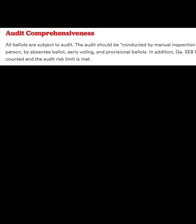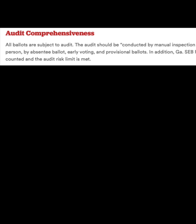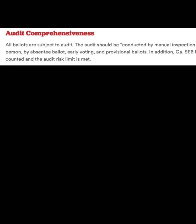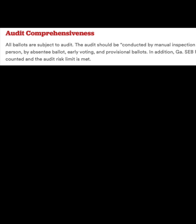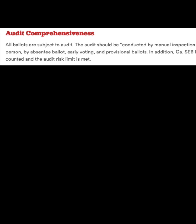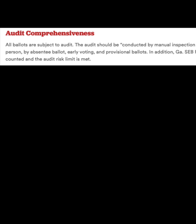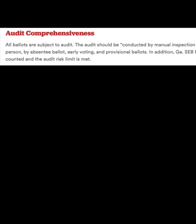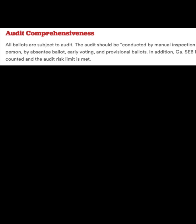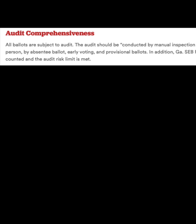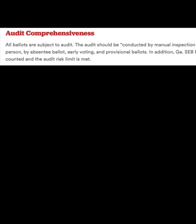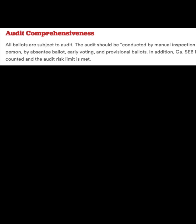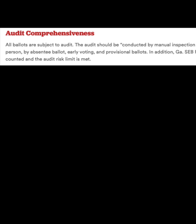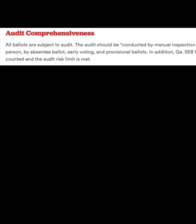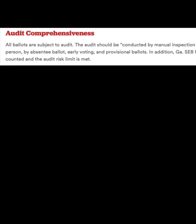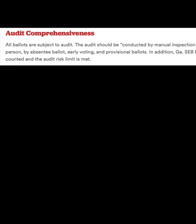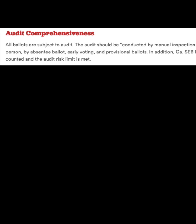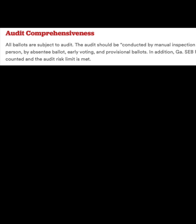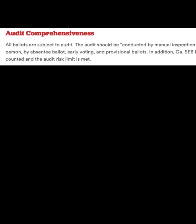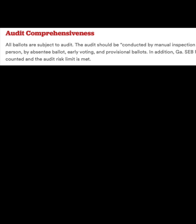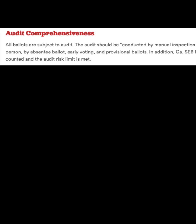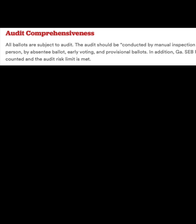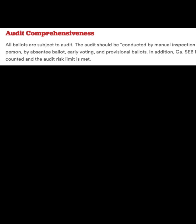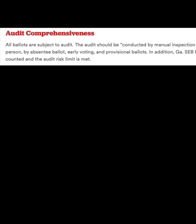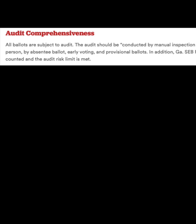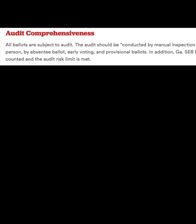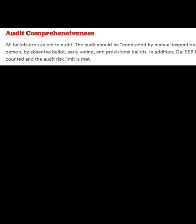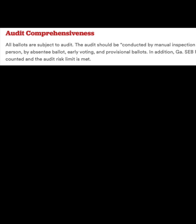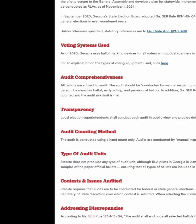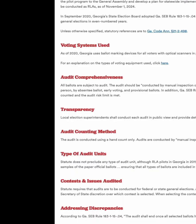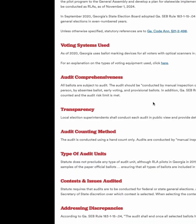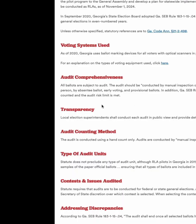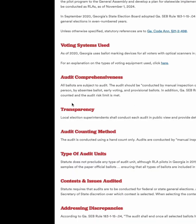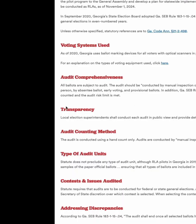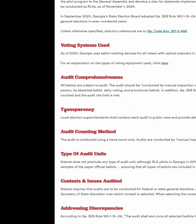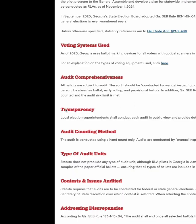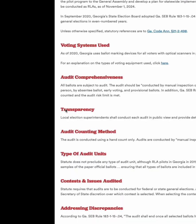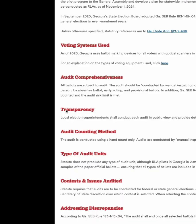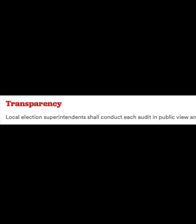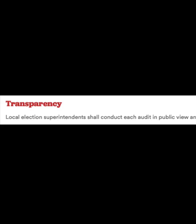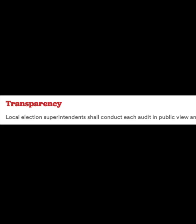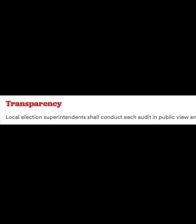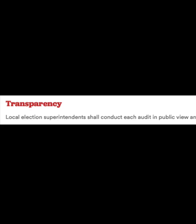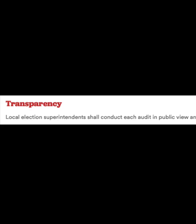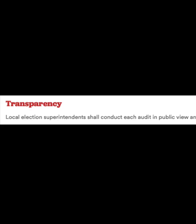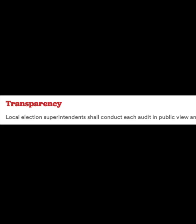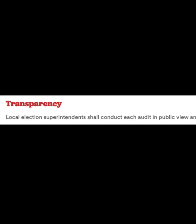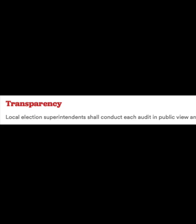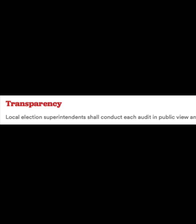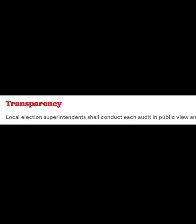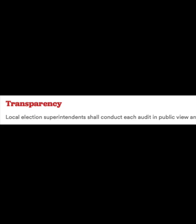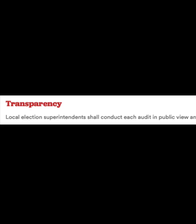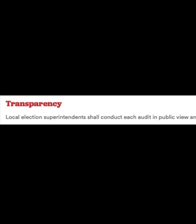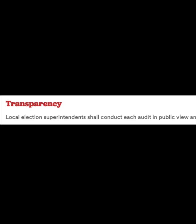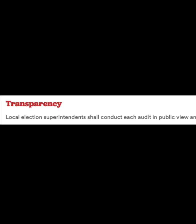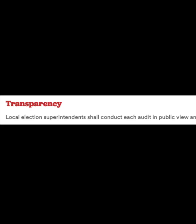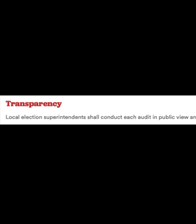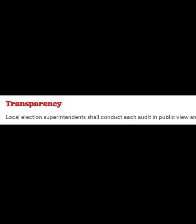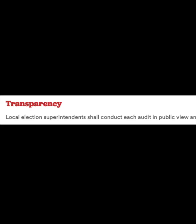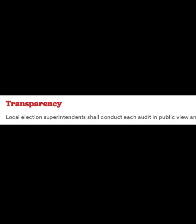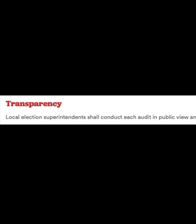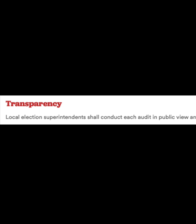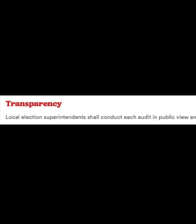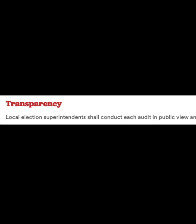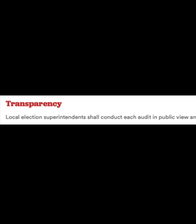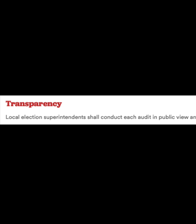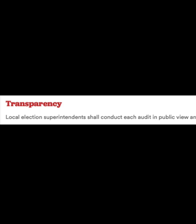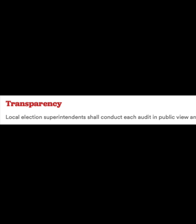random samples of the paper official ballots. Sound familiar? Transparency. Local election superintendents shall conduct each audit